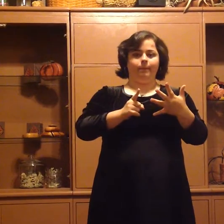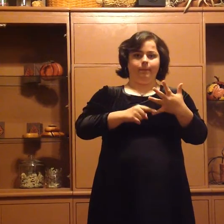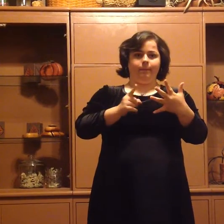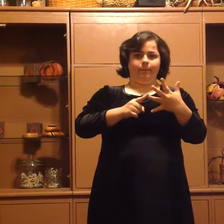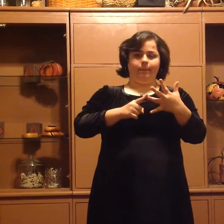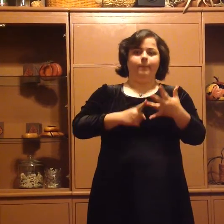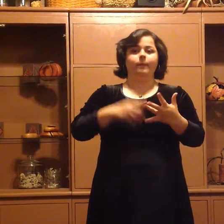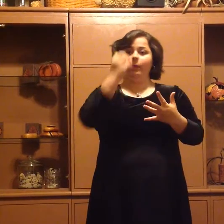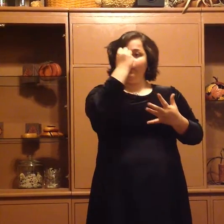and a clown bear.